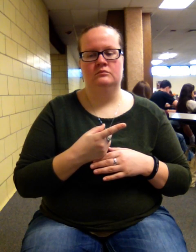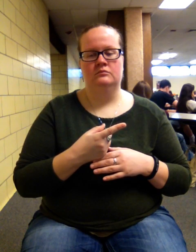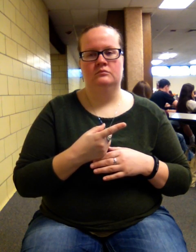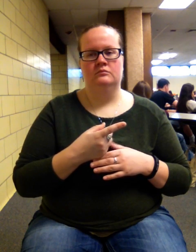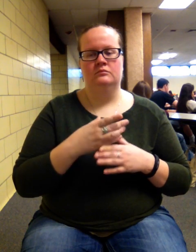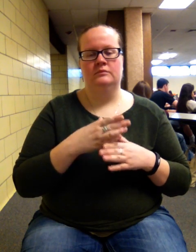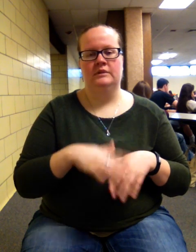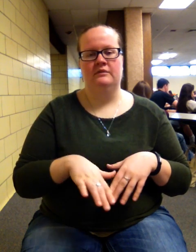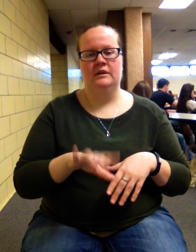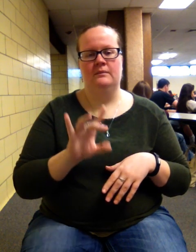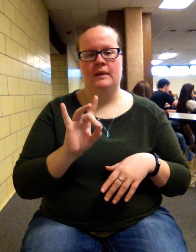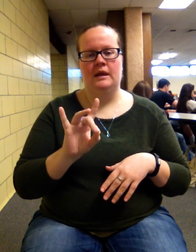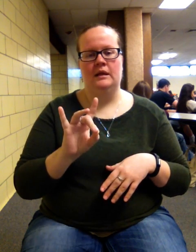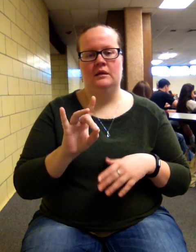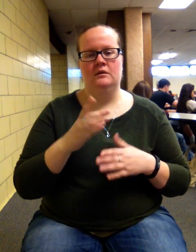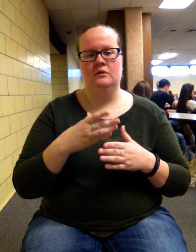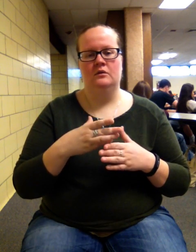divided by $8,